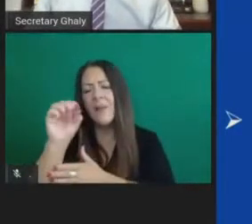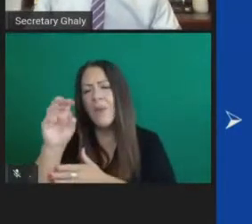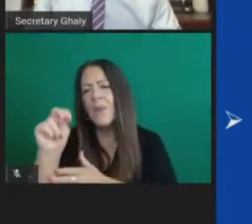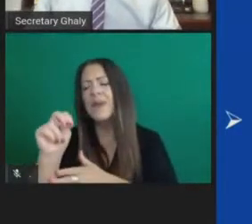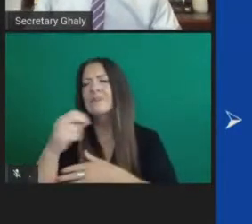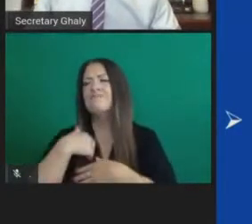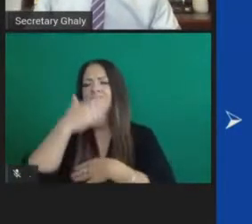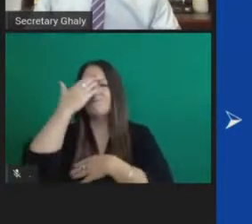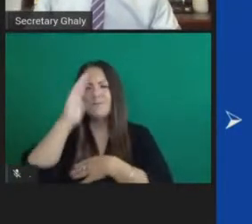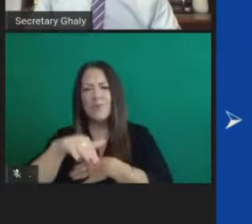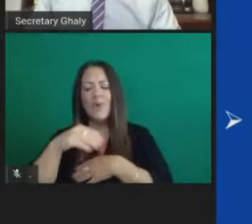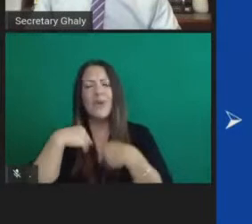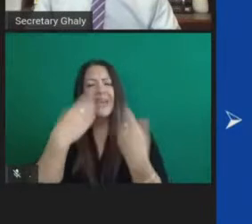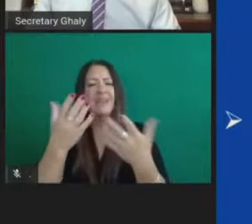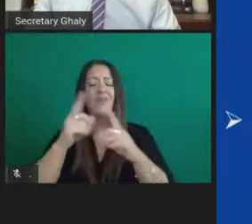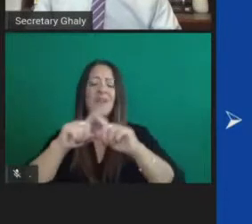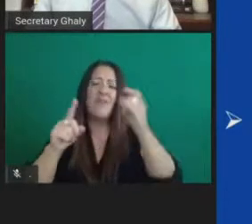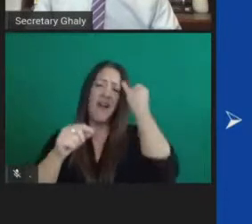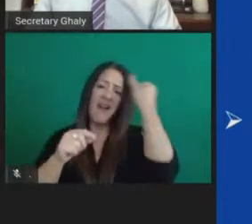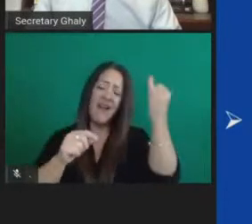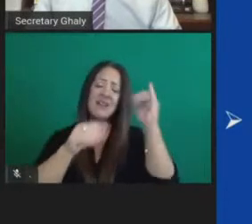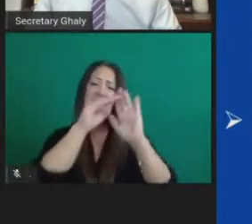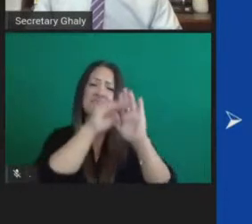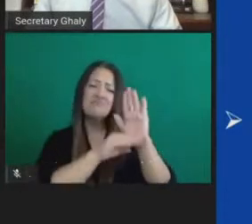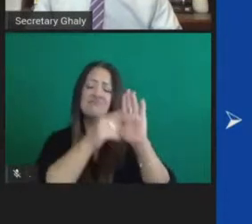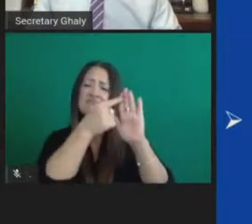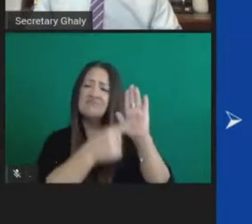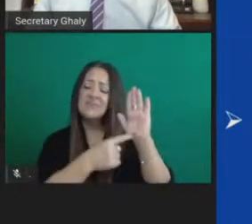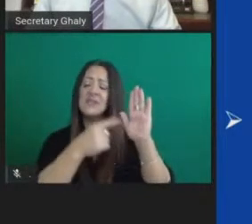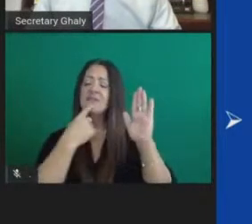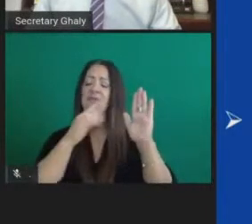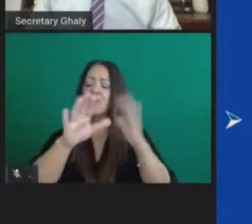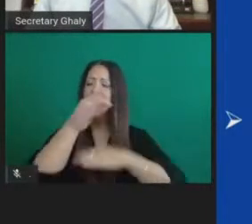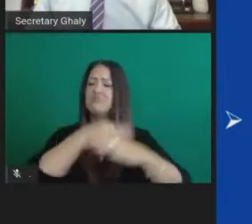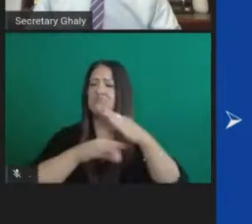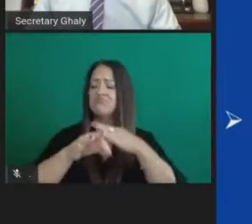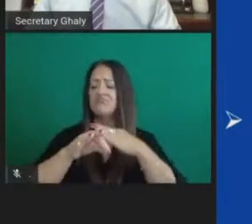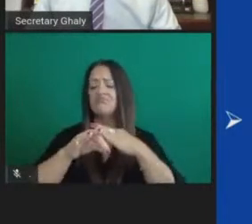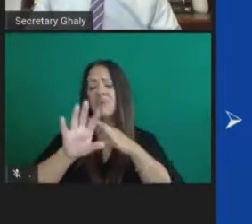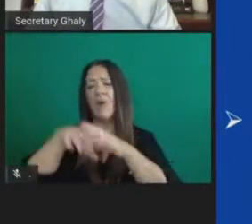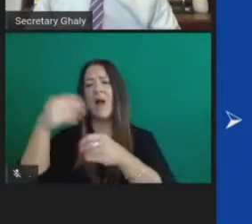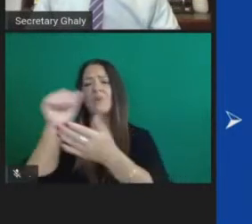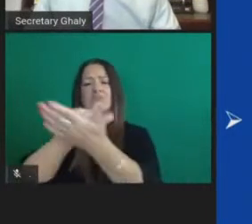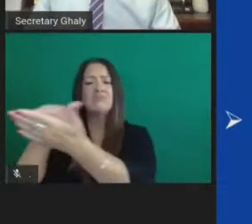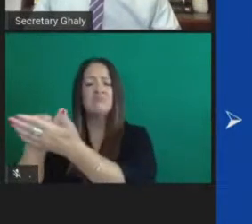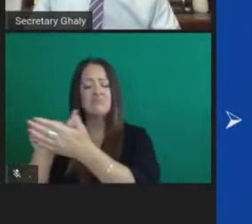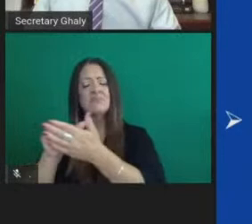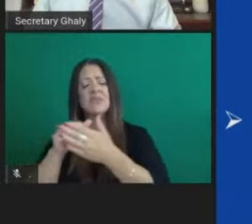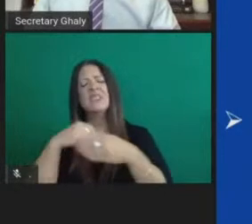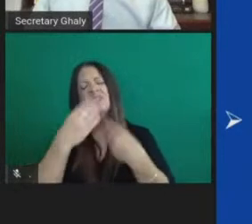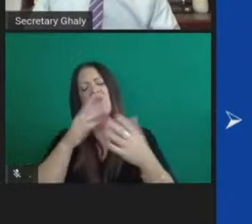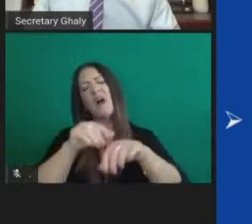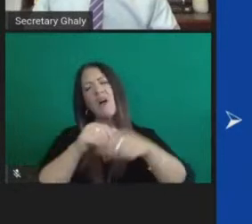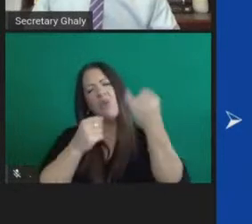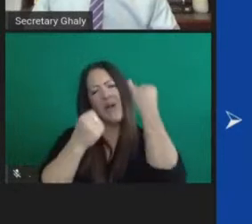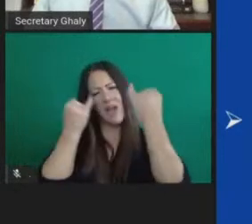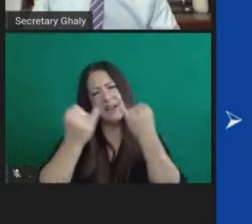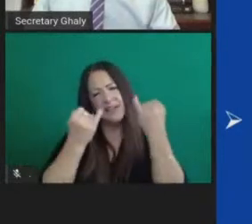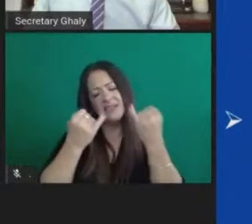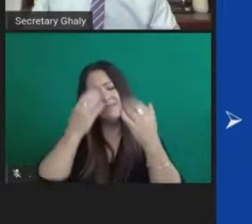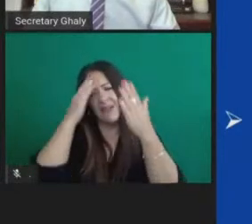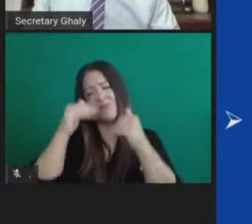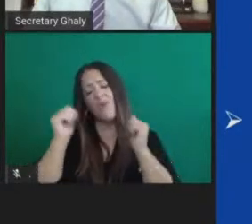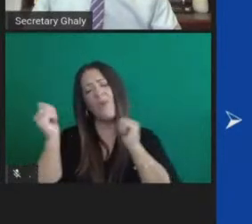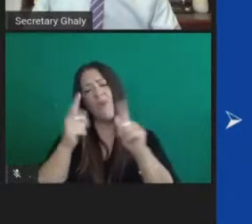important activities can supplement and create alternatives in lieu of that trick-or-treating that so many people